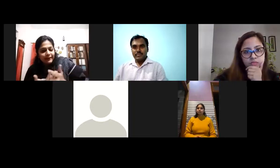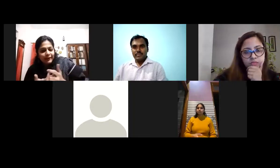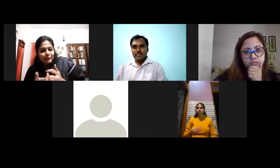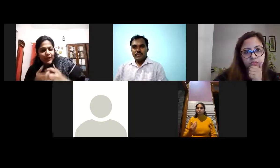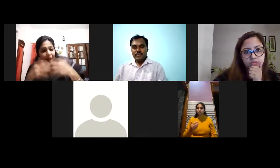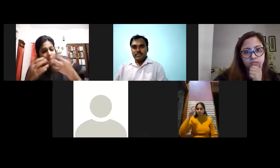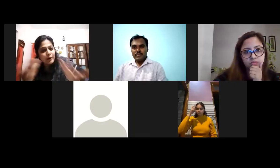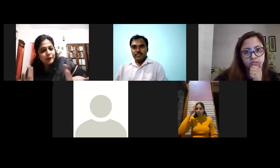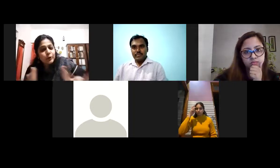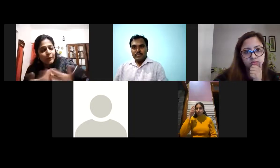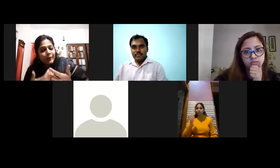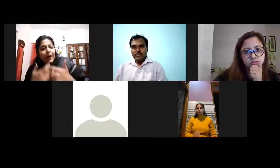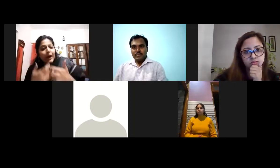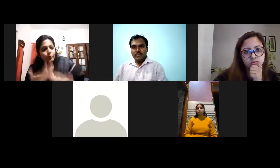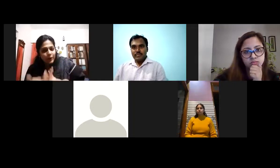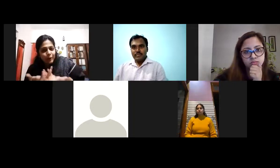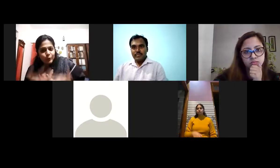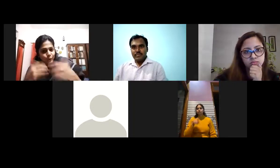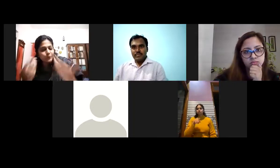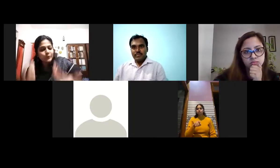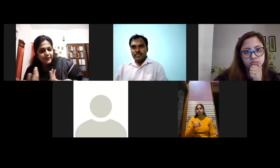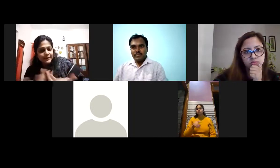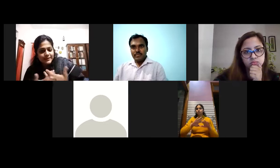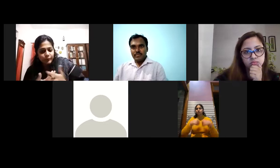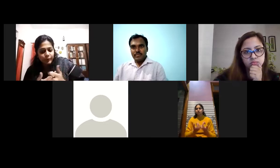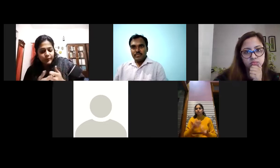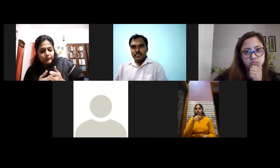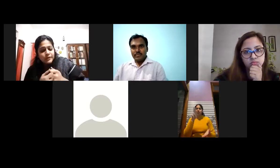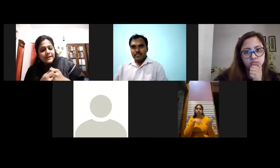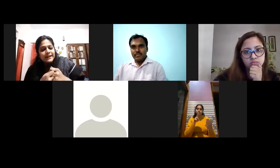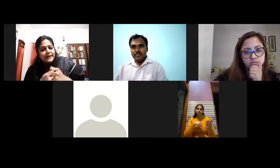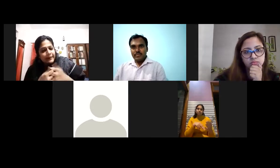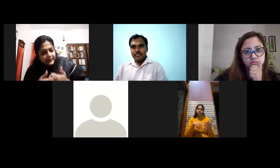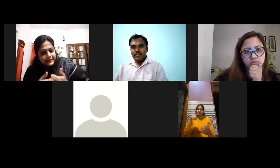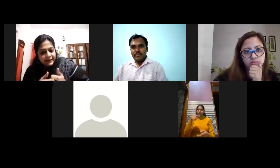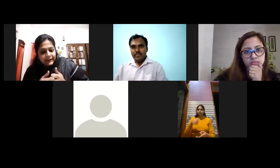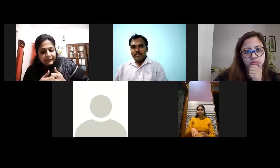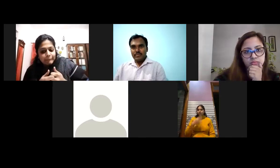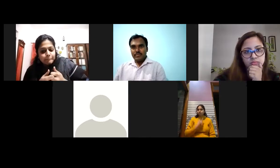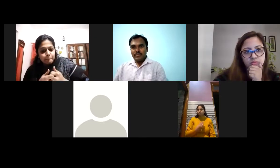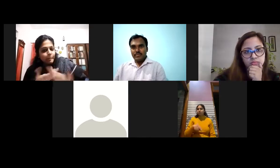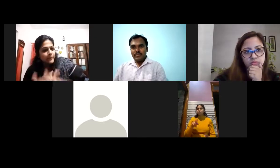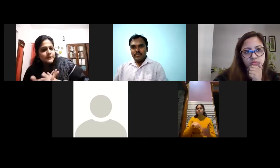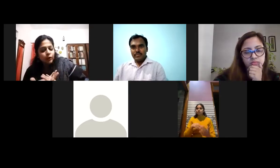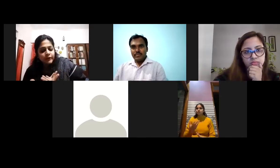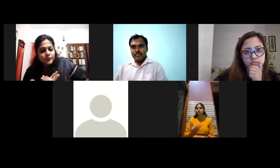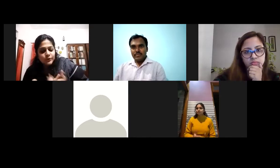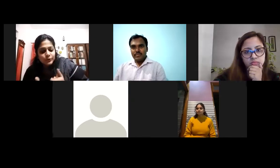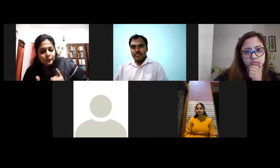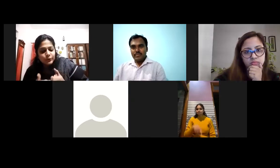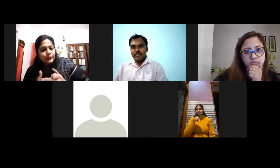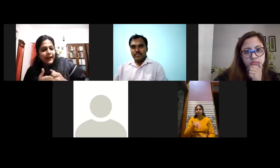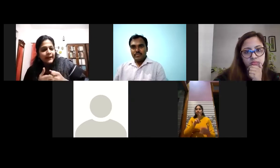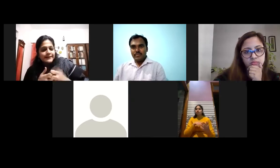query you about how you want to read this disappointment. Of course, classically, this novel is